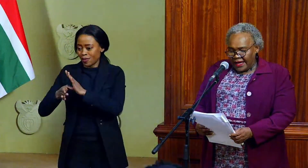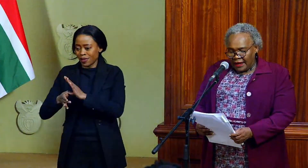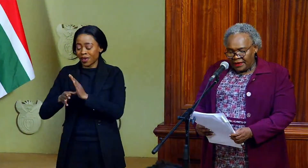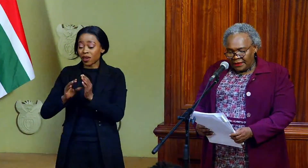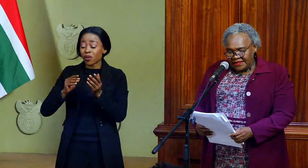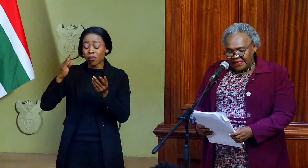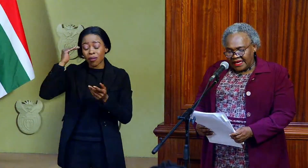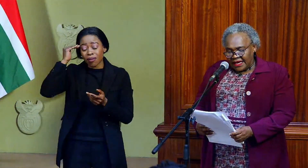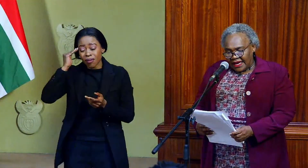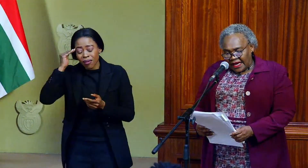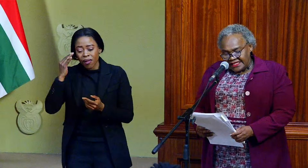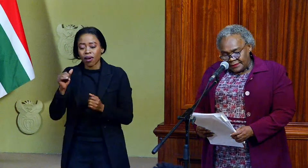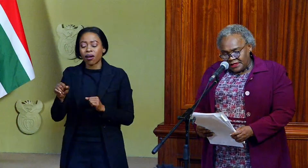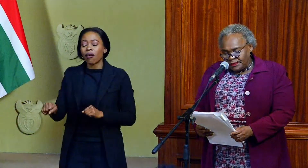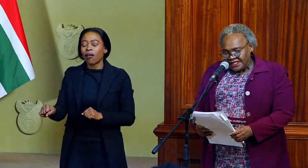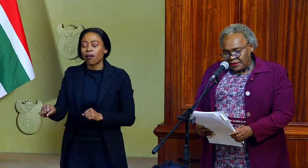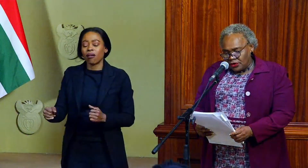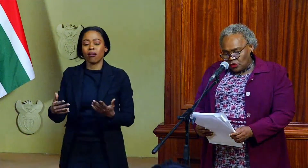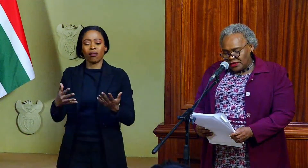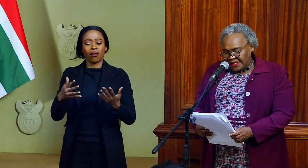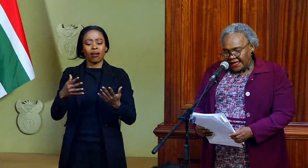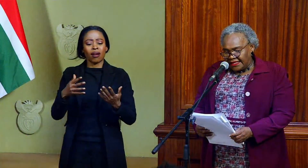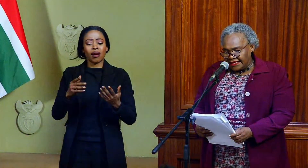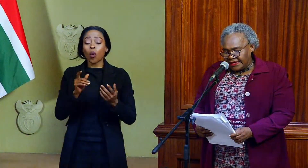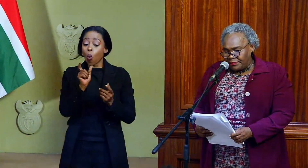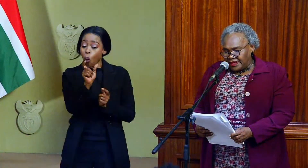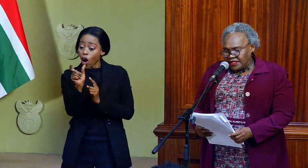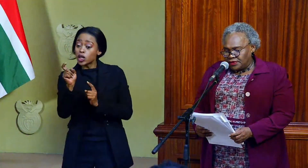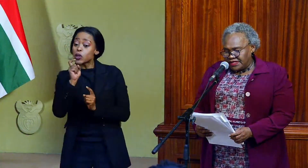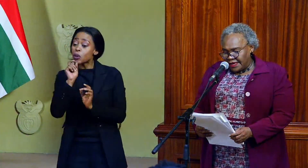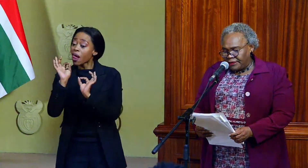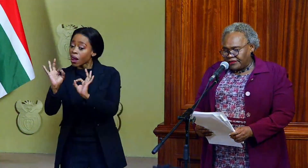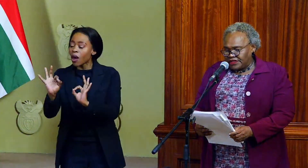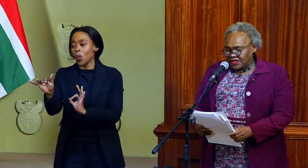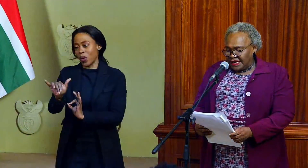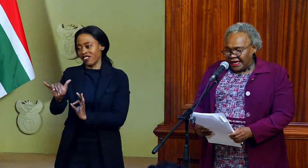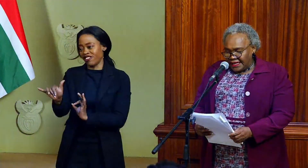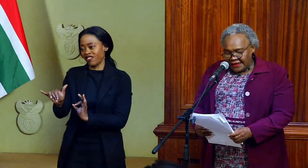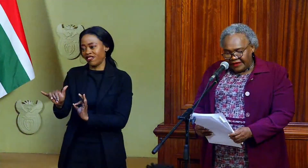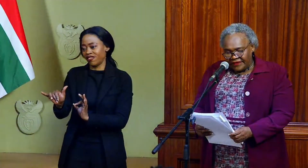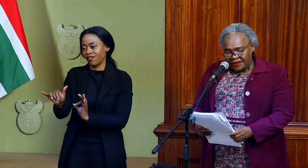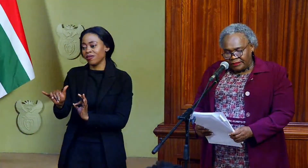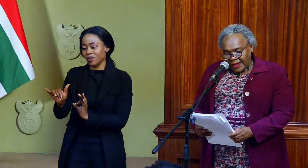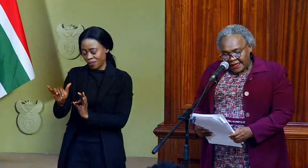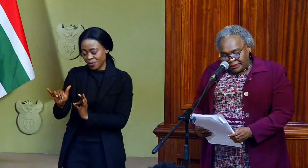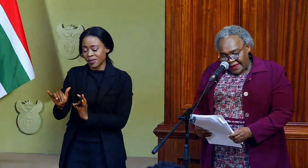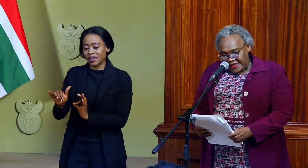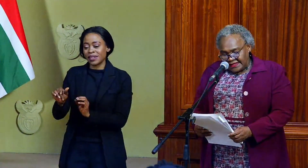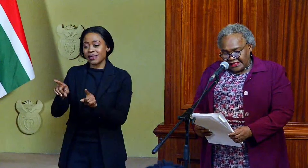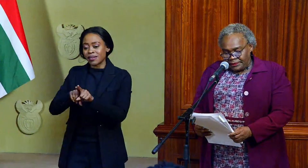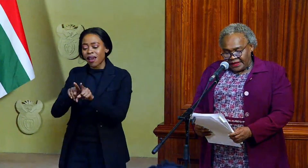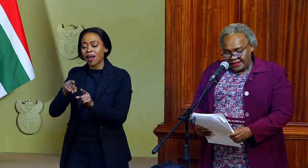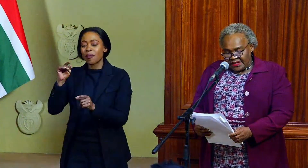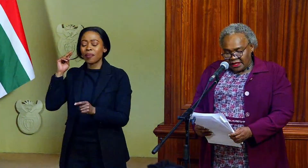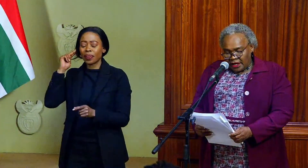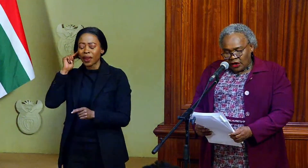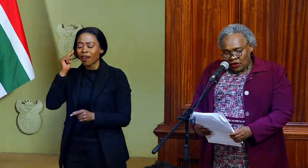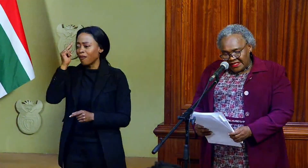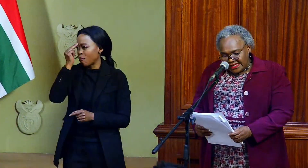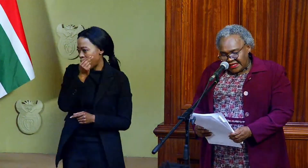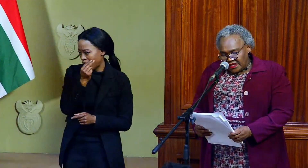autism, epilepsy, acceptable terminology and disability, wheelchair provision, and deaf and blind